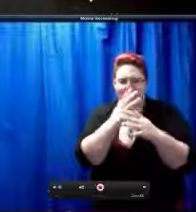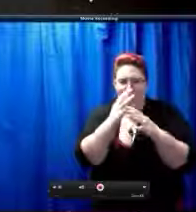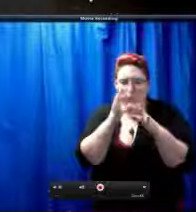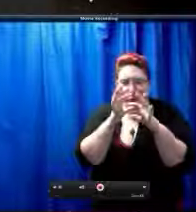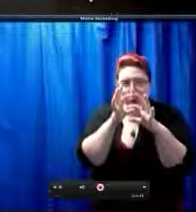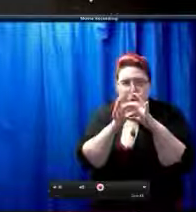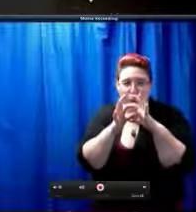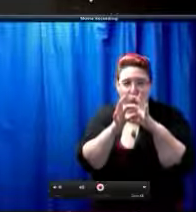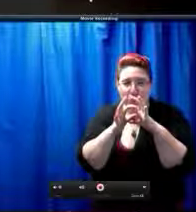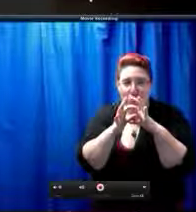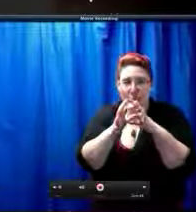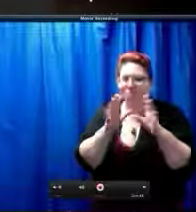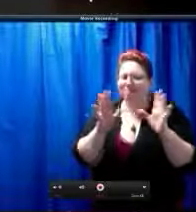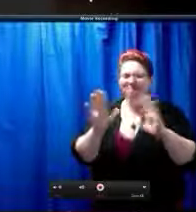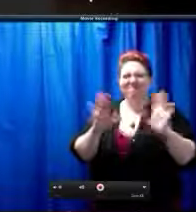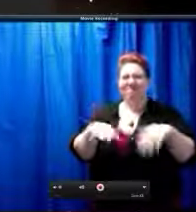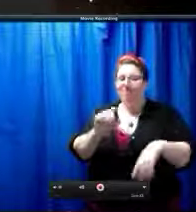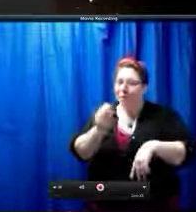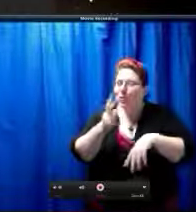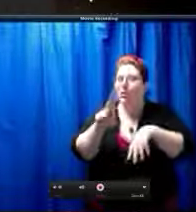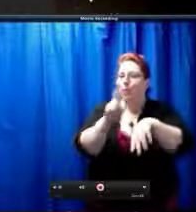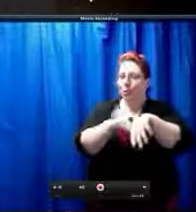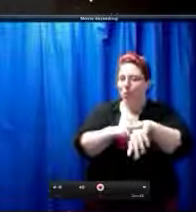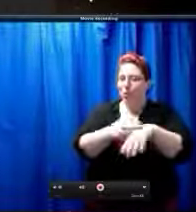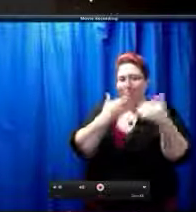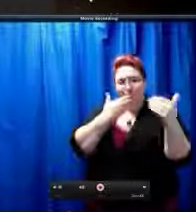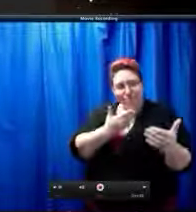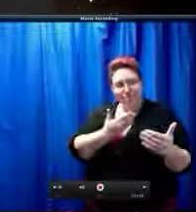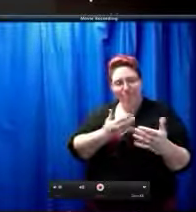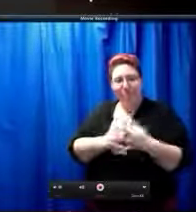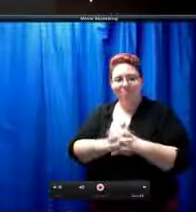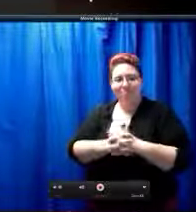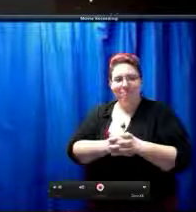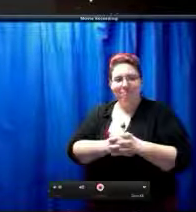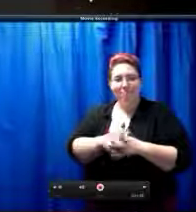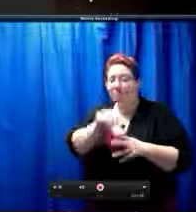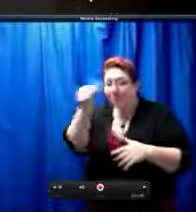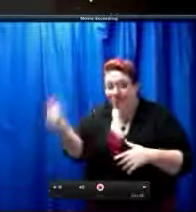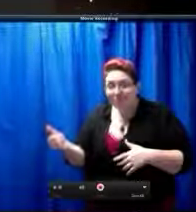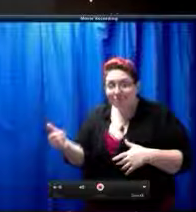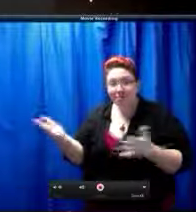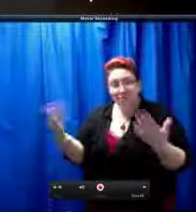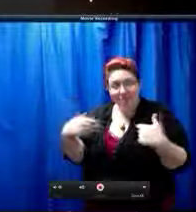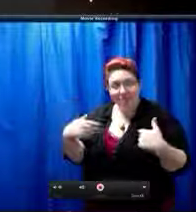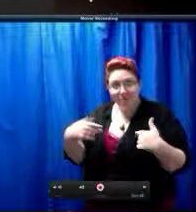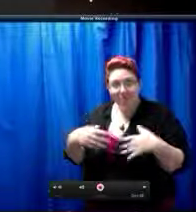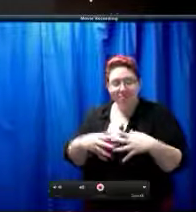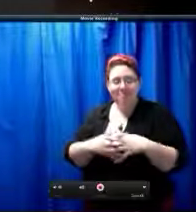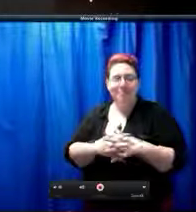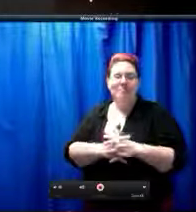huh? All right. There you go. All right. Was that good? Anybody else?